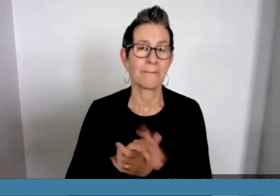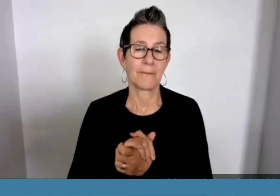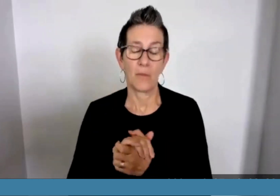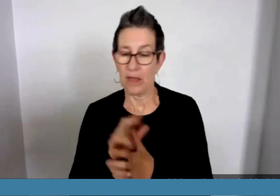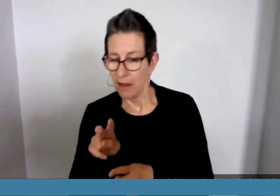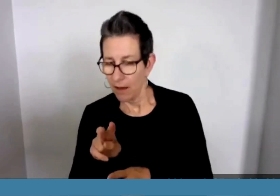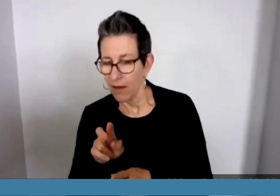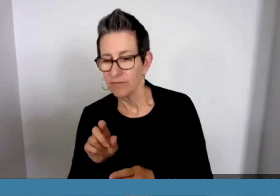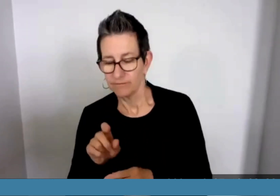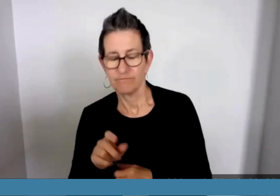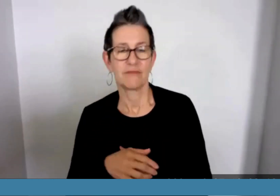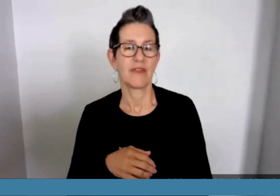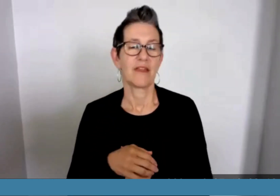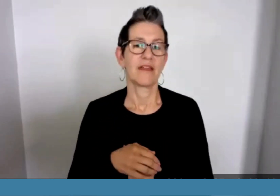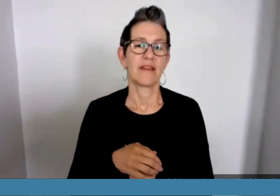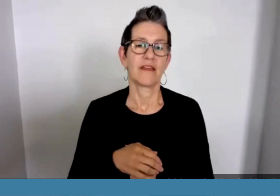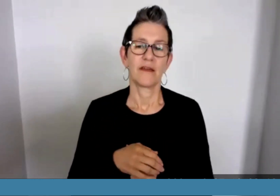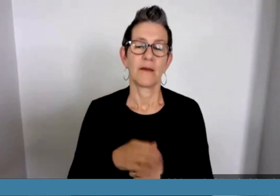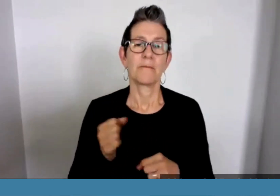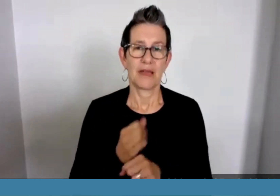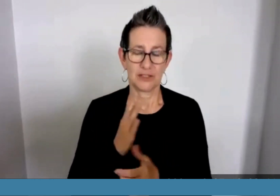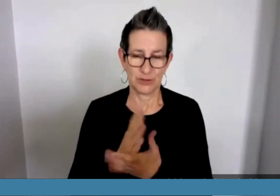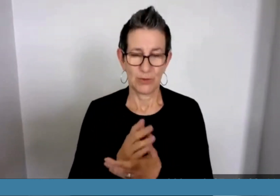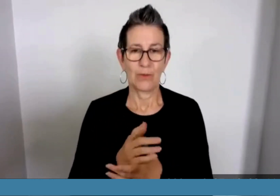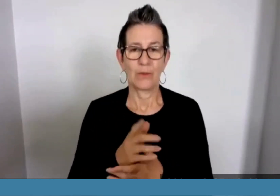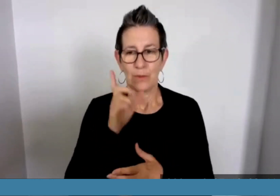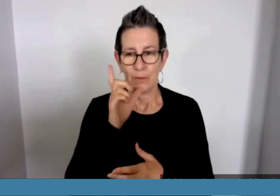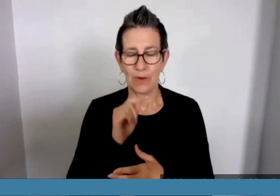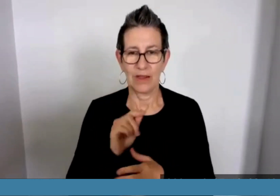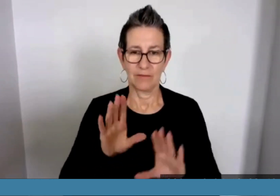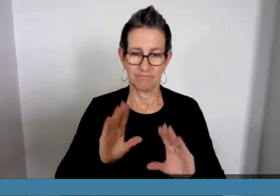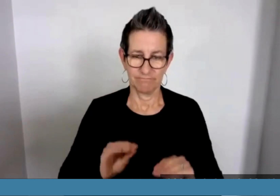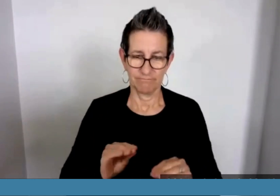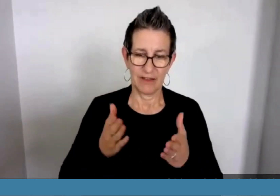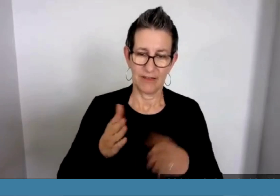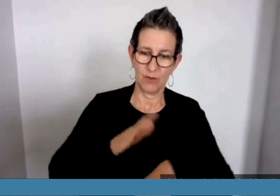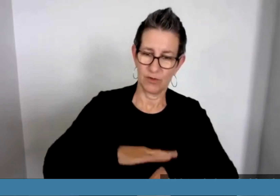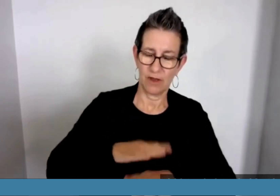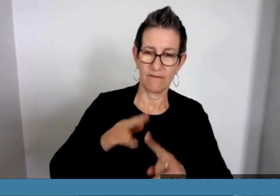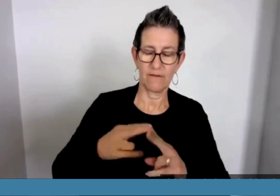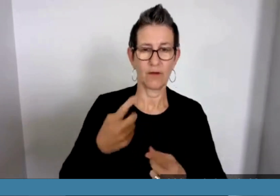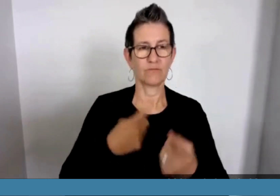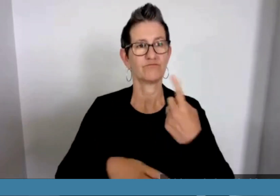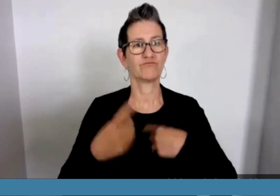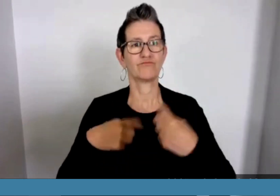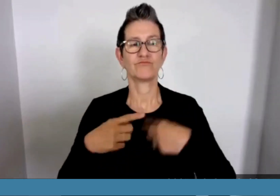and that way we'll make sure we allow time until you've shared your question with us.